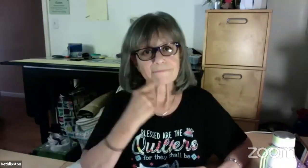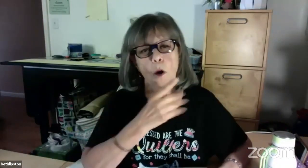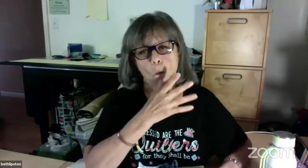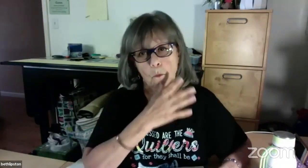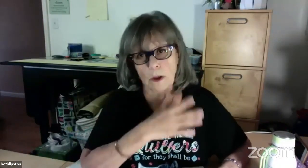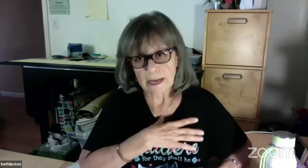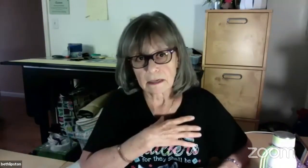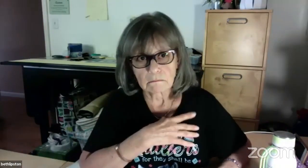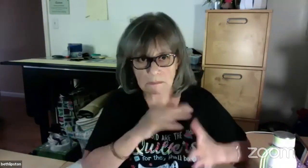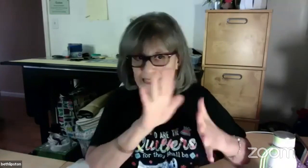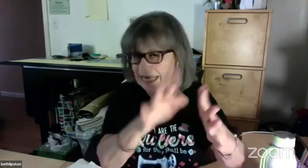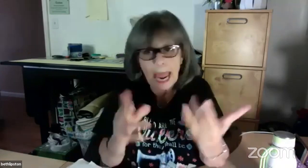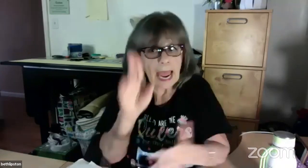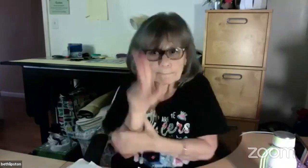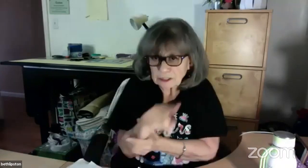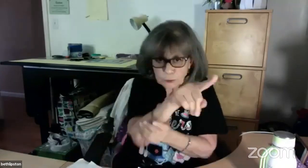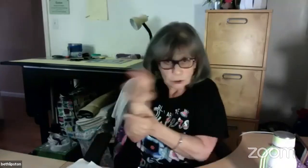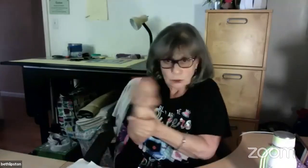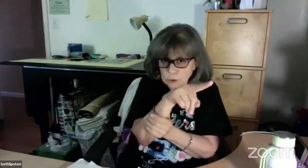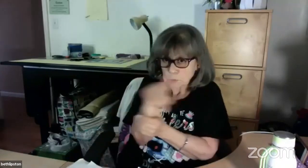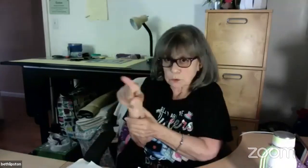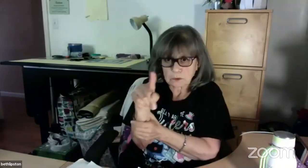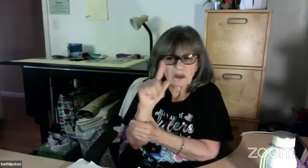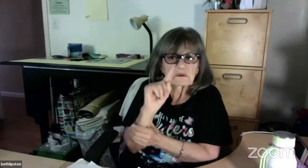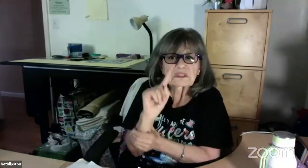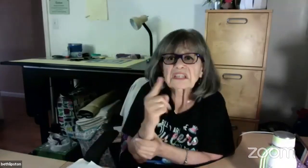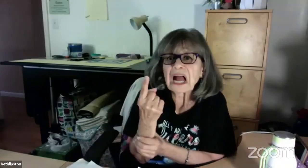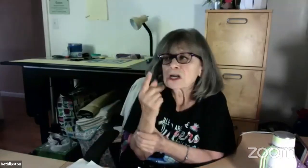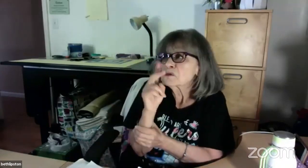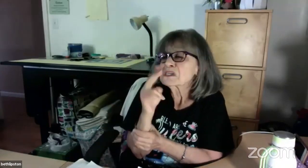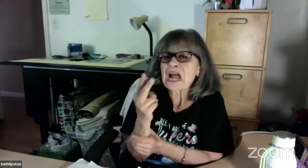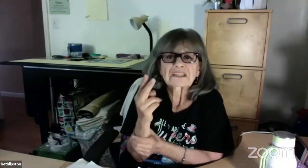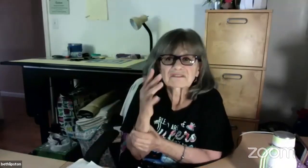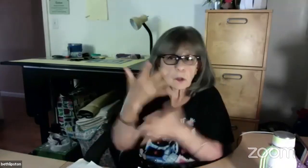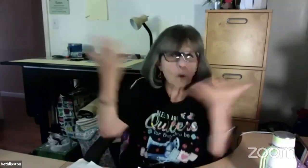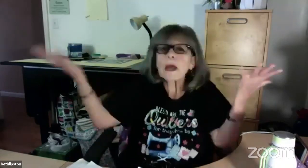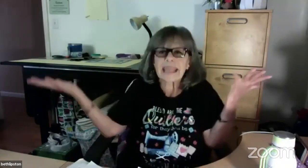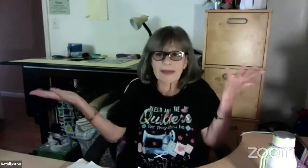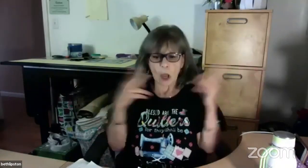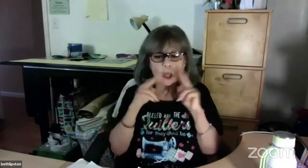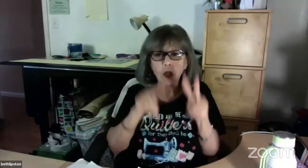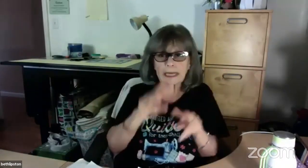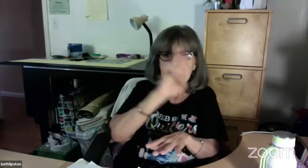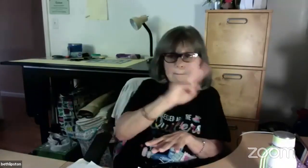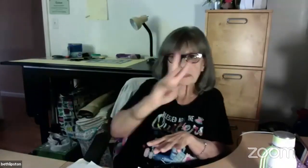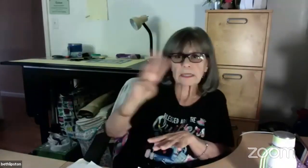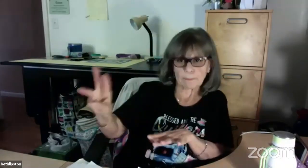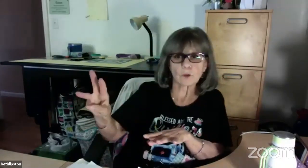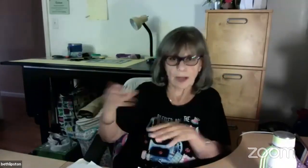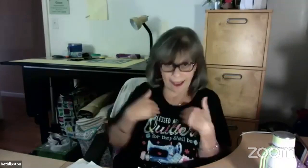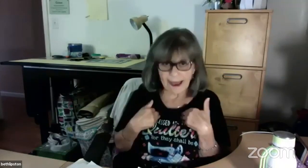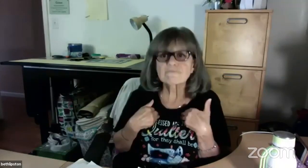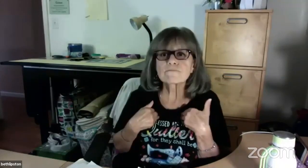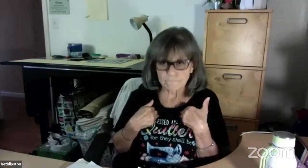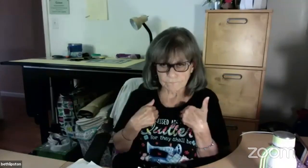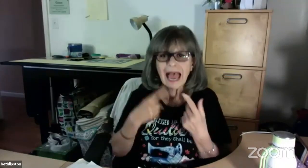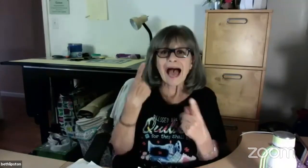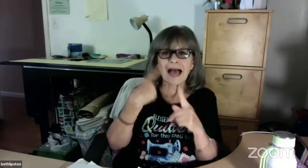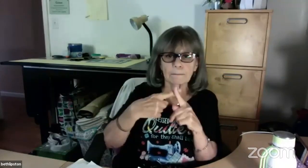support deaf women of color. And this is an event where you can